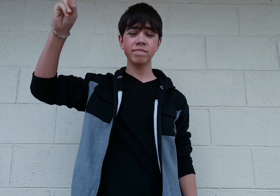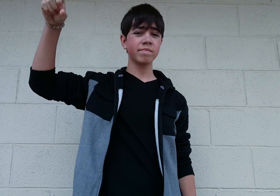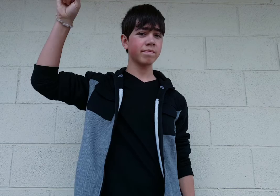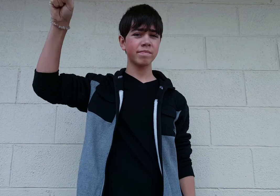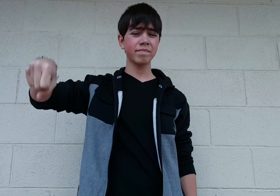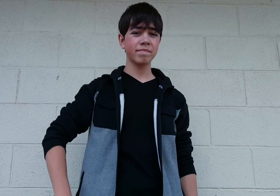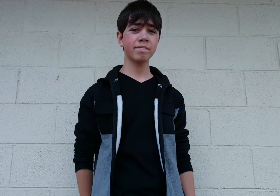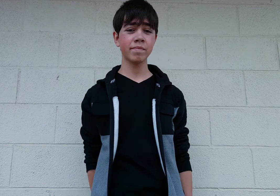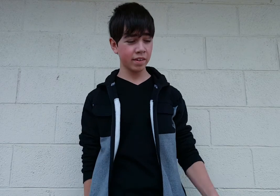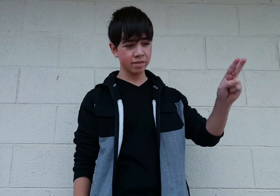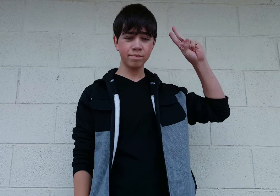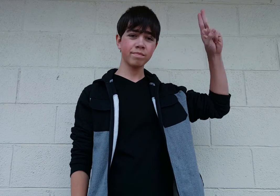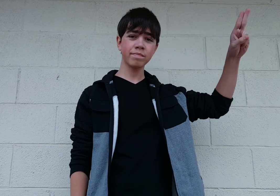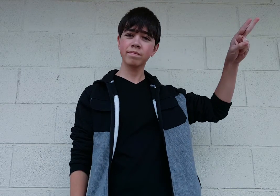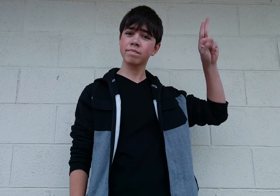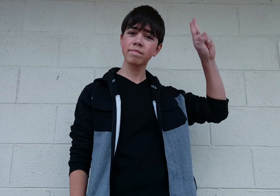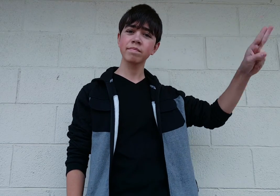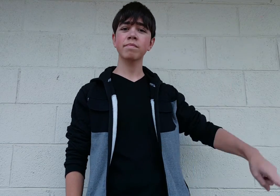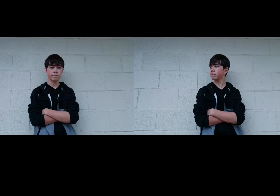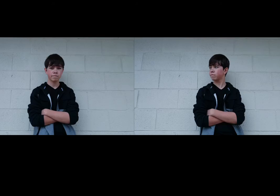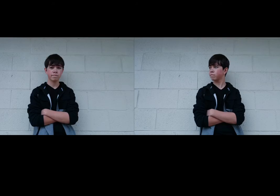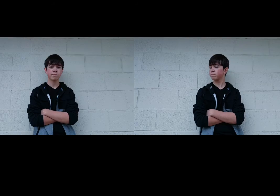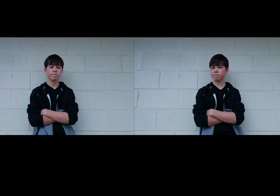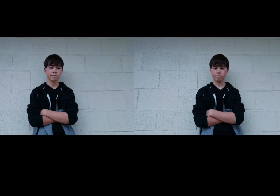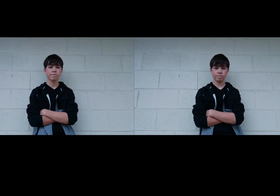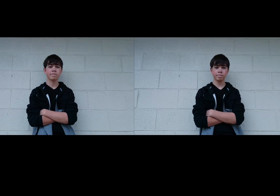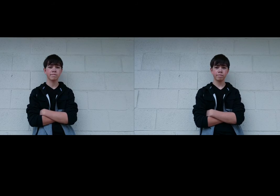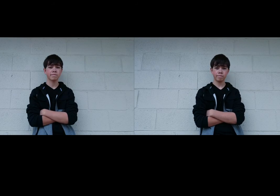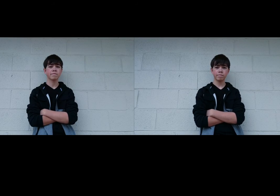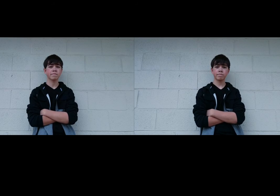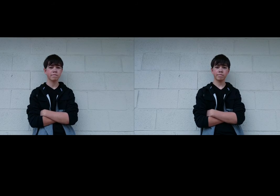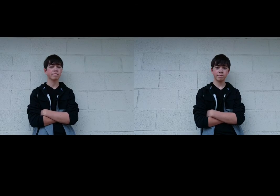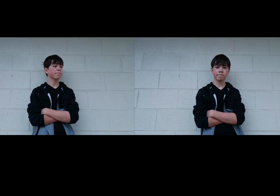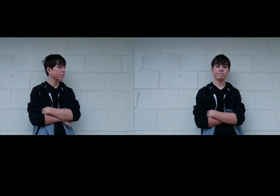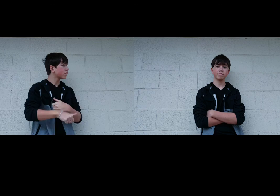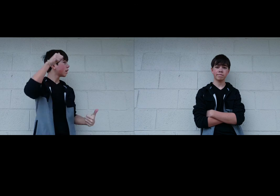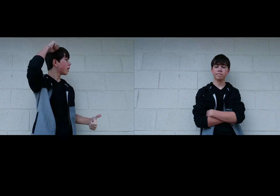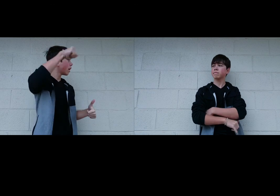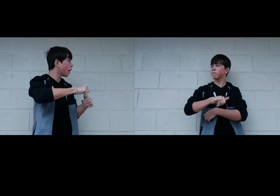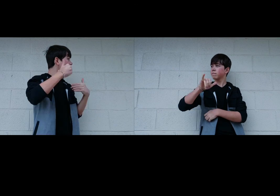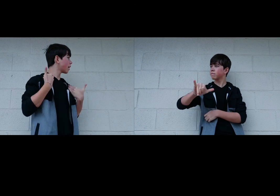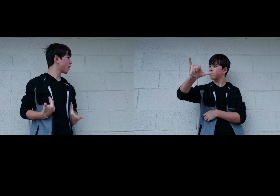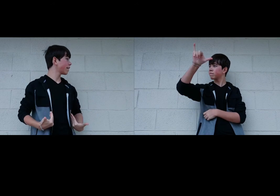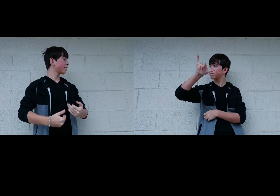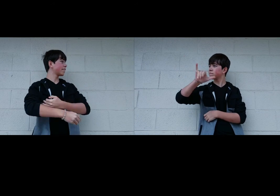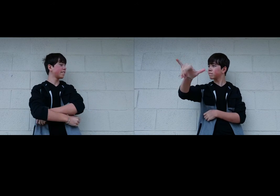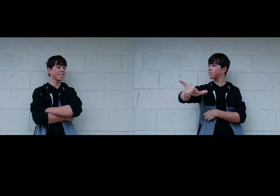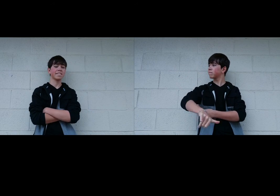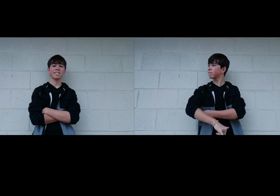me